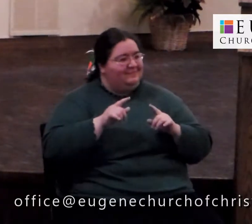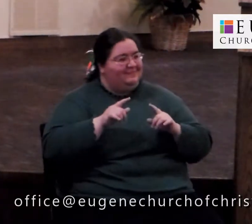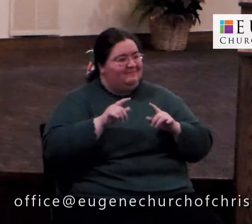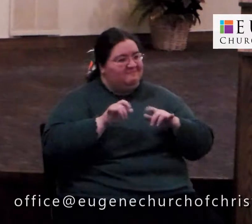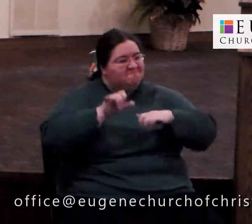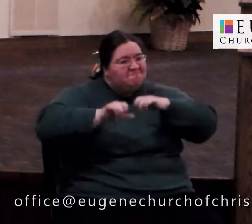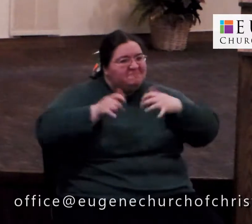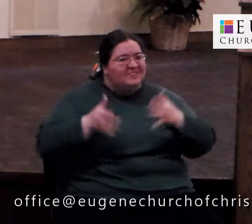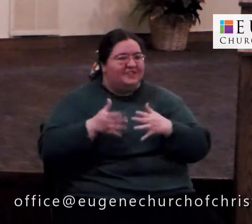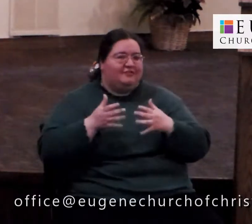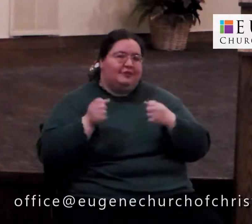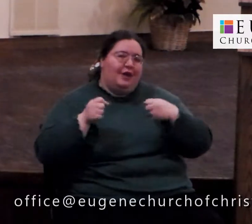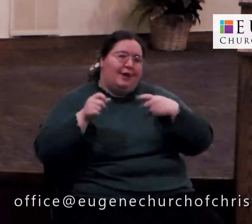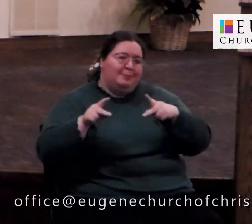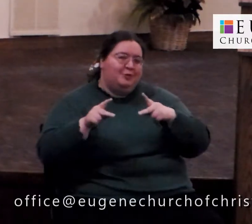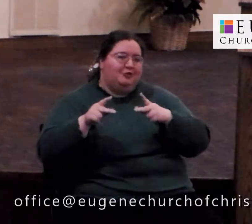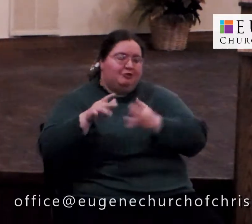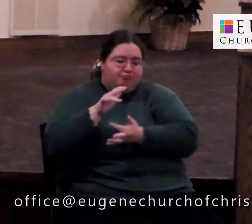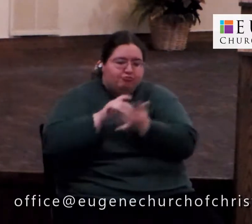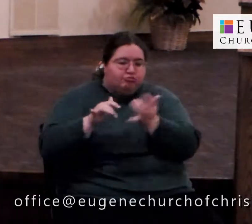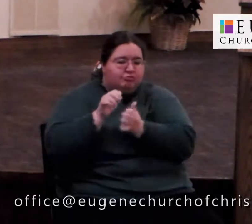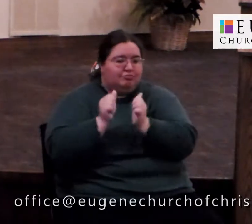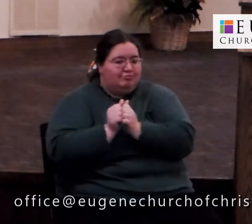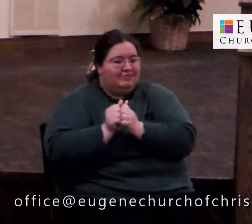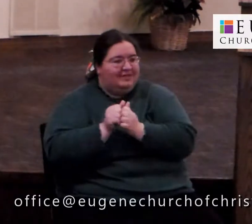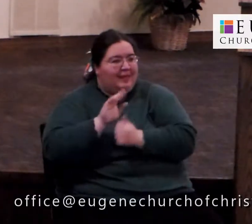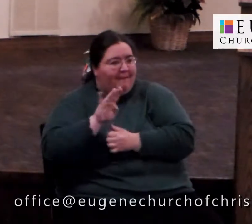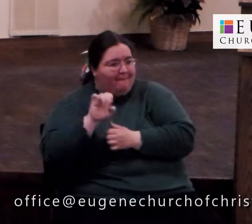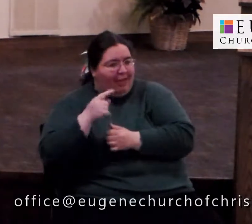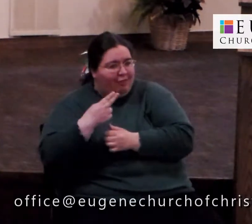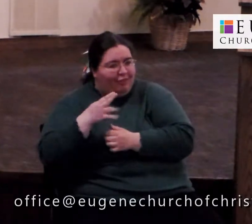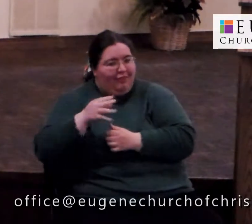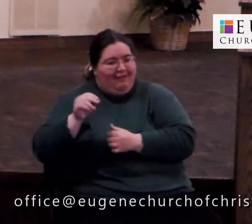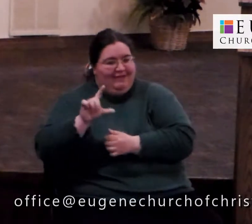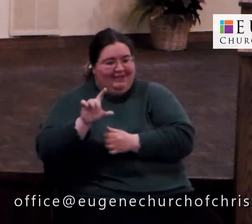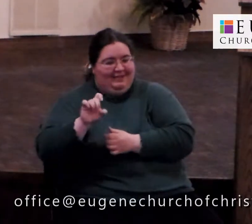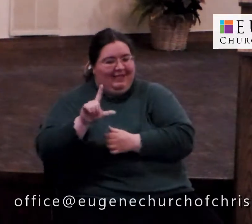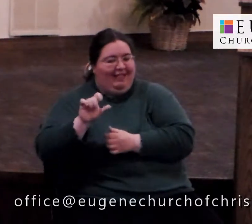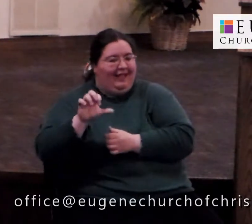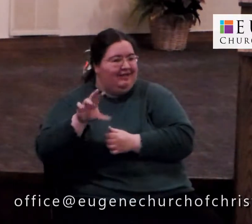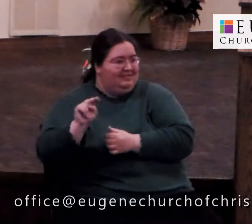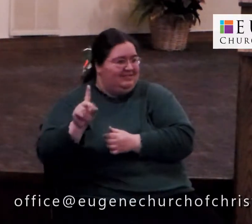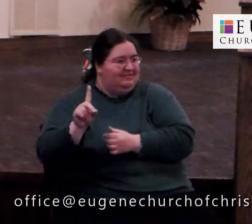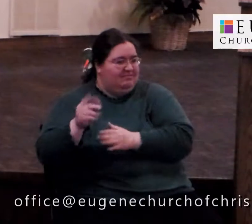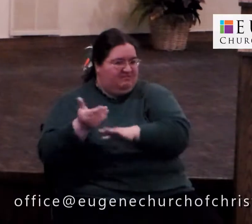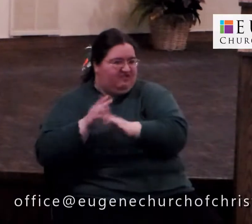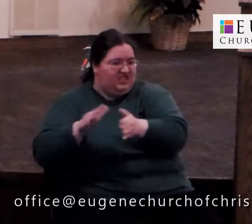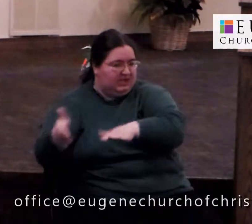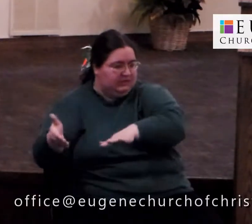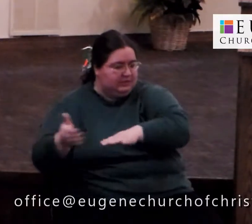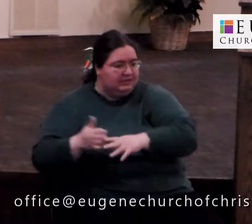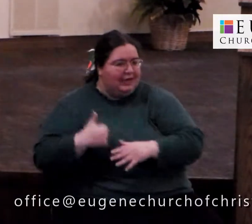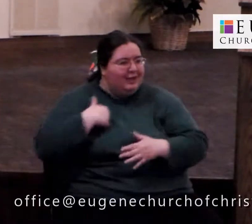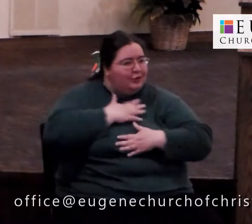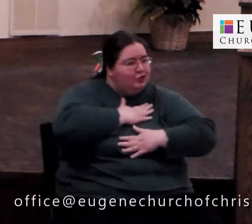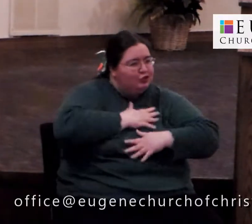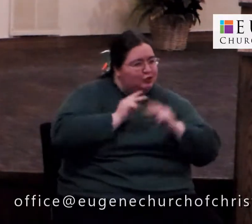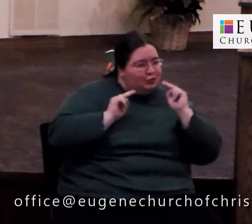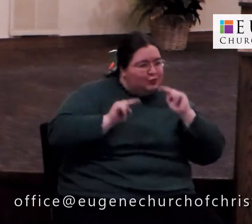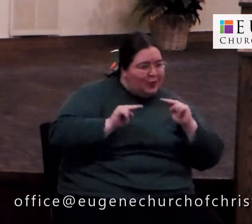hard to leave here, one of the blessings of having been here was the opportunity to spend that time with Leland before he was gone, and to spend